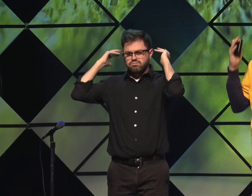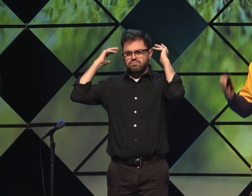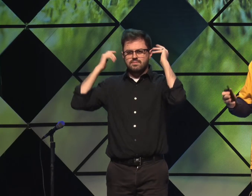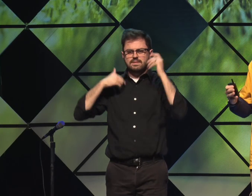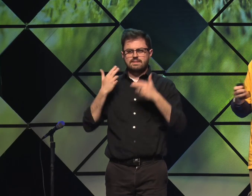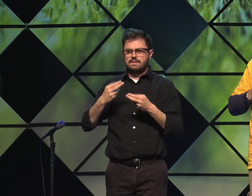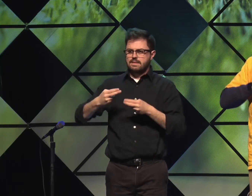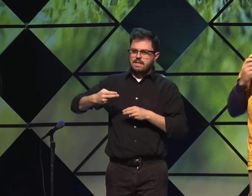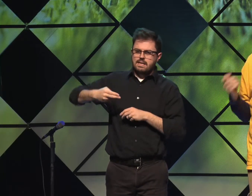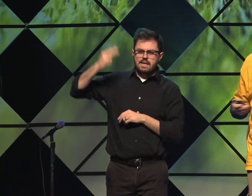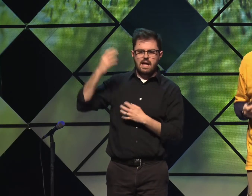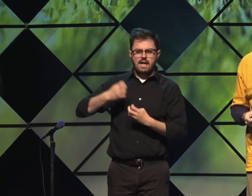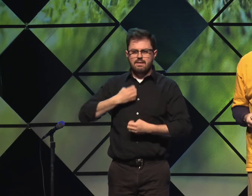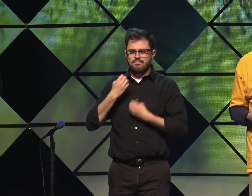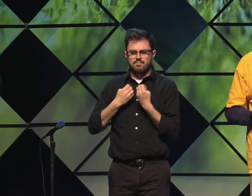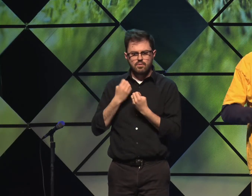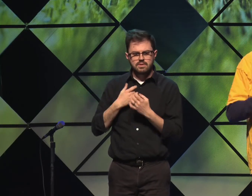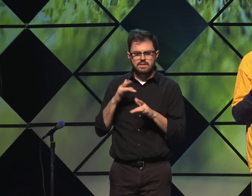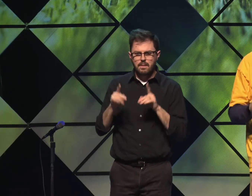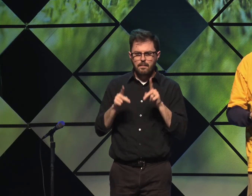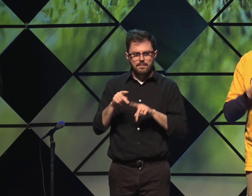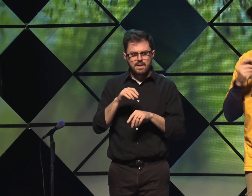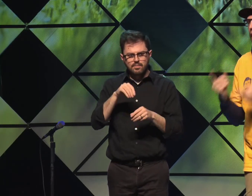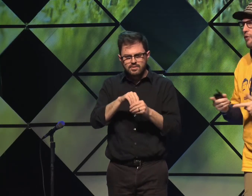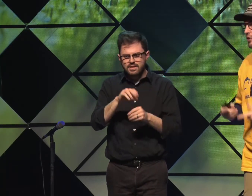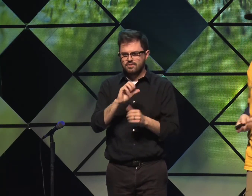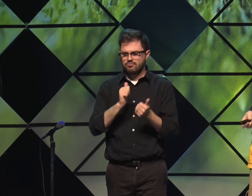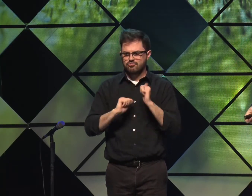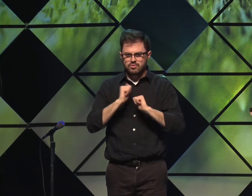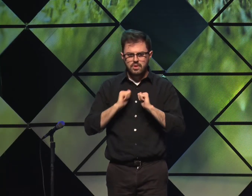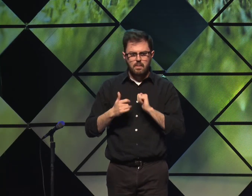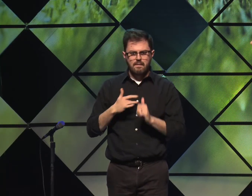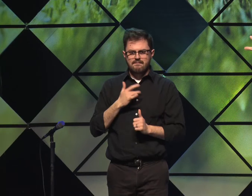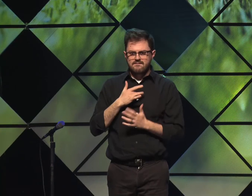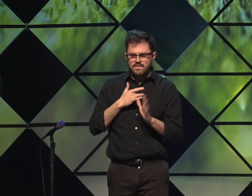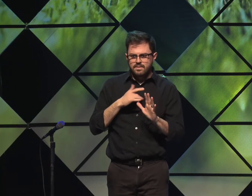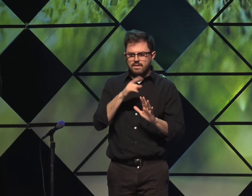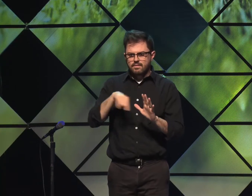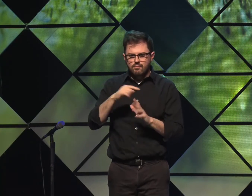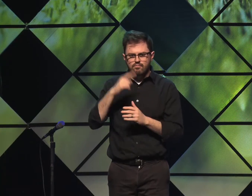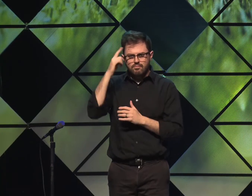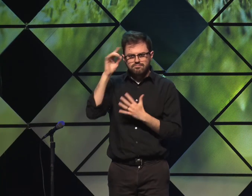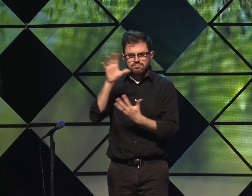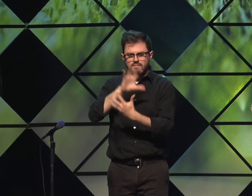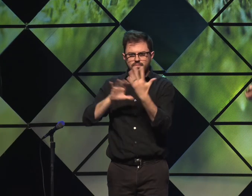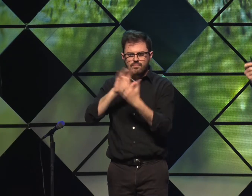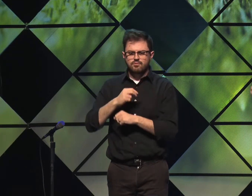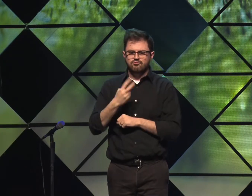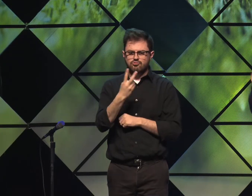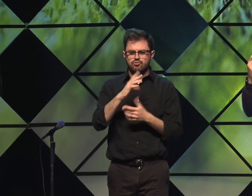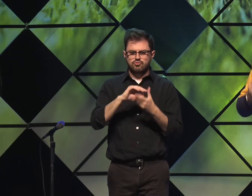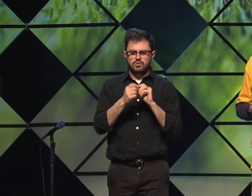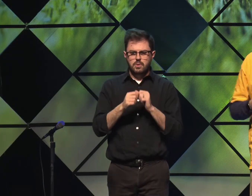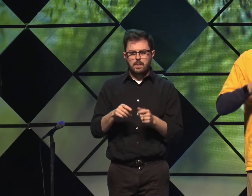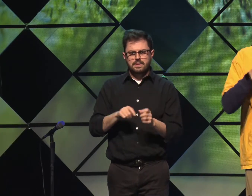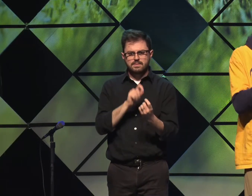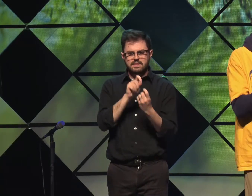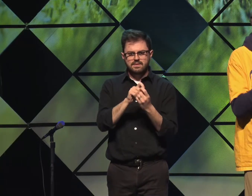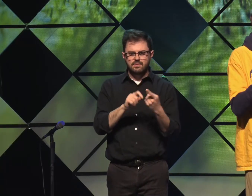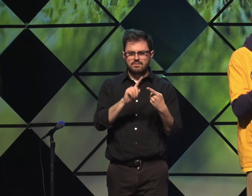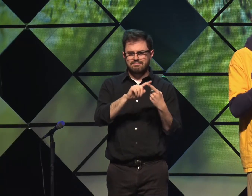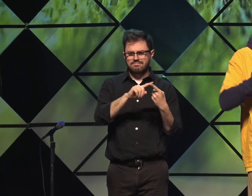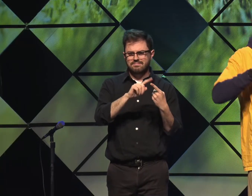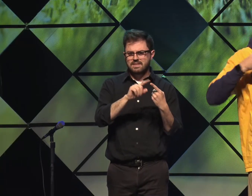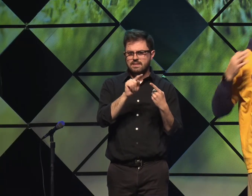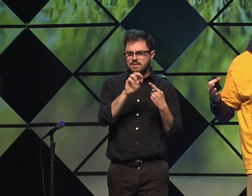of emotion that so many people are feeling and the confusion around those feelings. 2 in particular storylines. One is the storyline of Ted. Ted